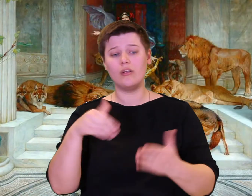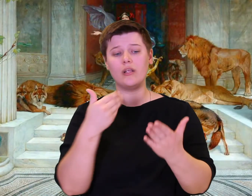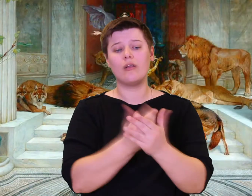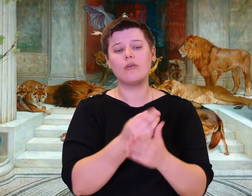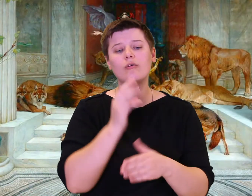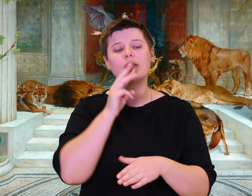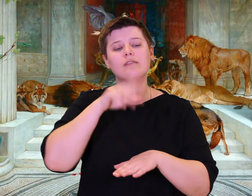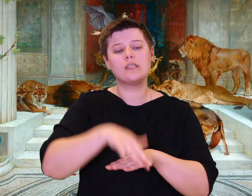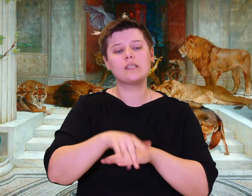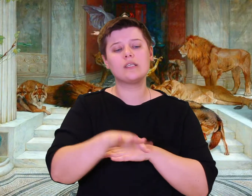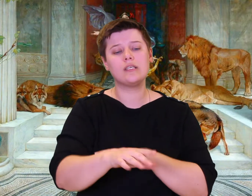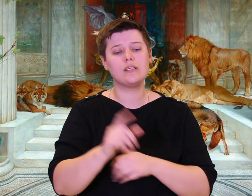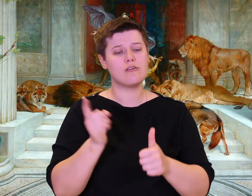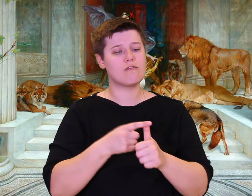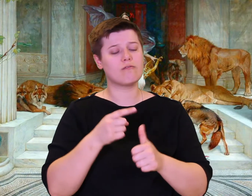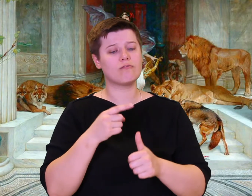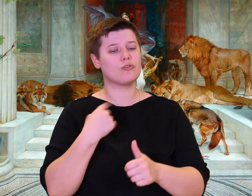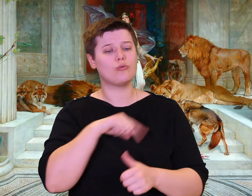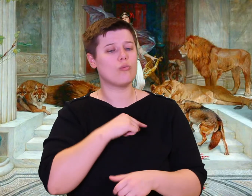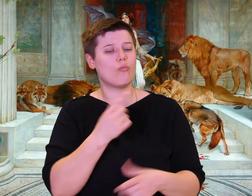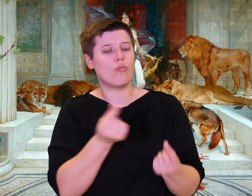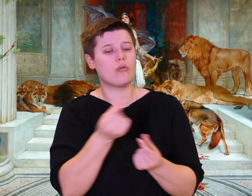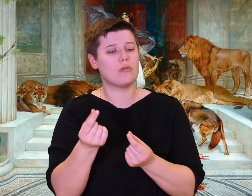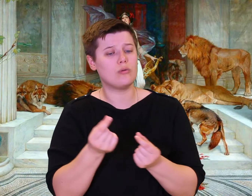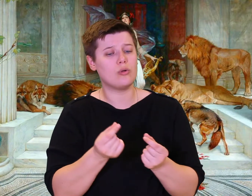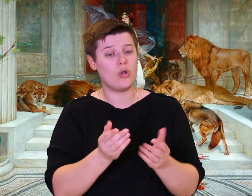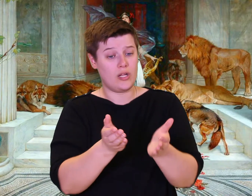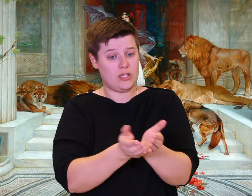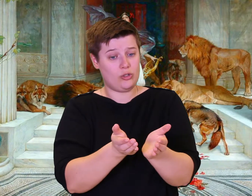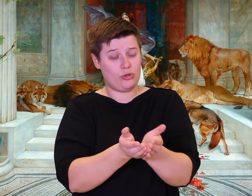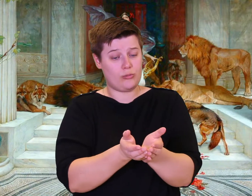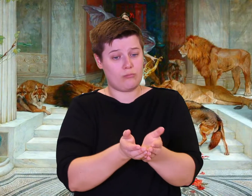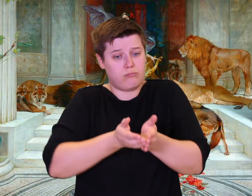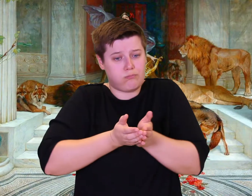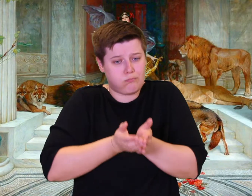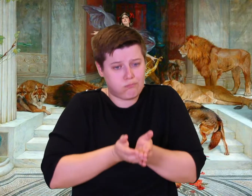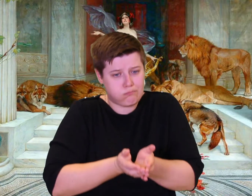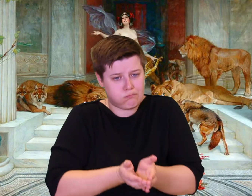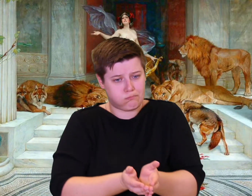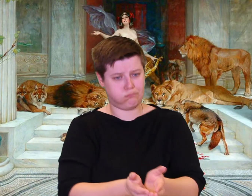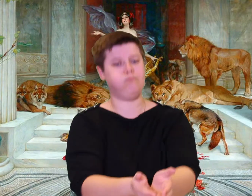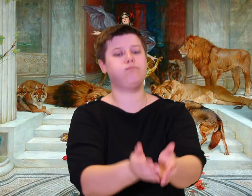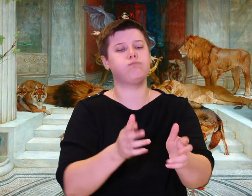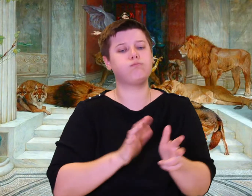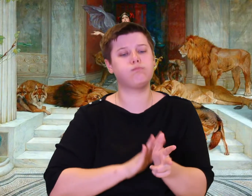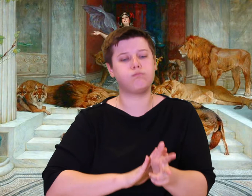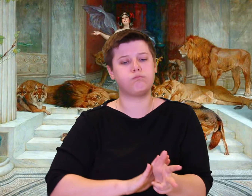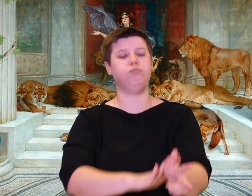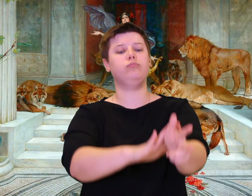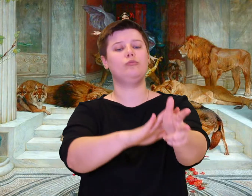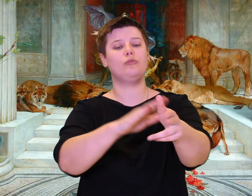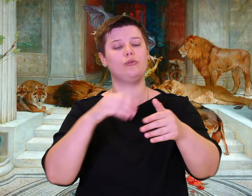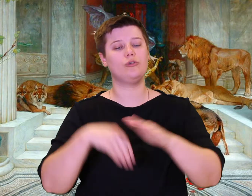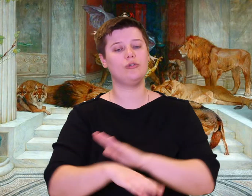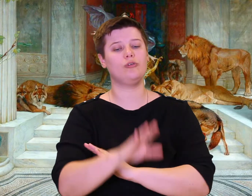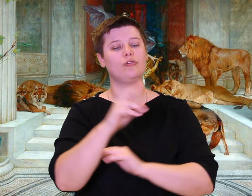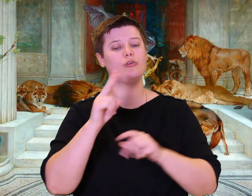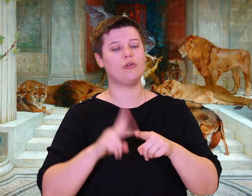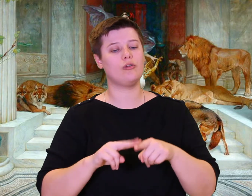We reached the sea, and first of all we launched the ship into the sparkling salty water, set up the mast and sails,